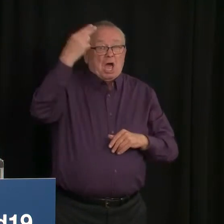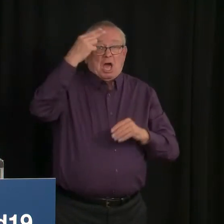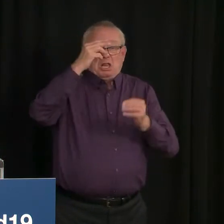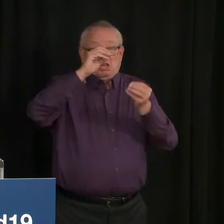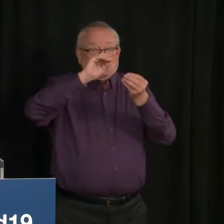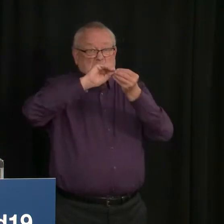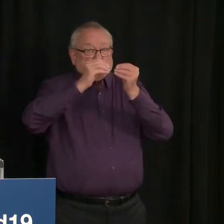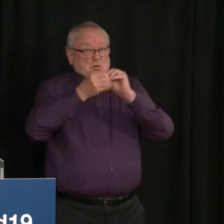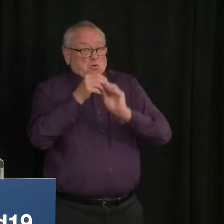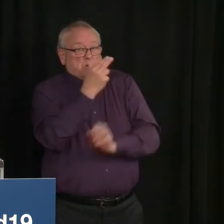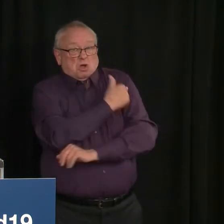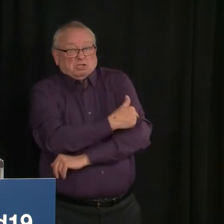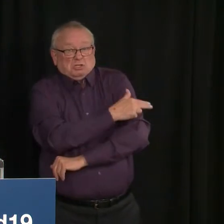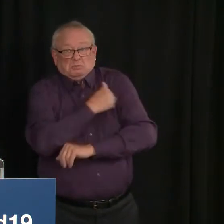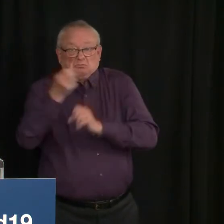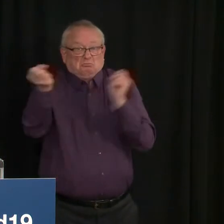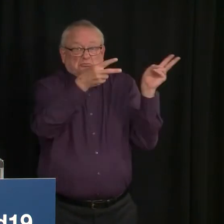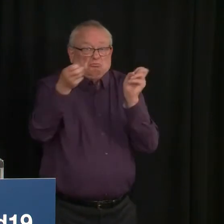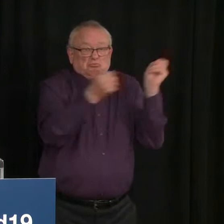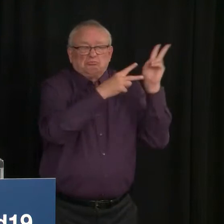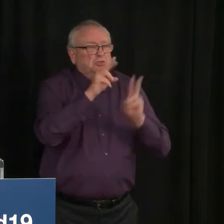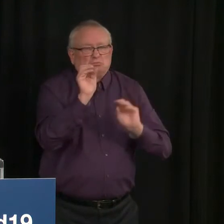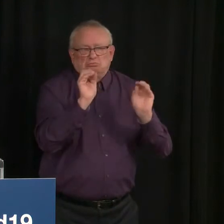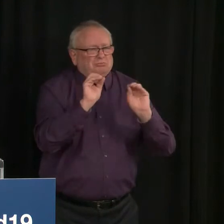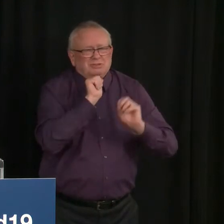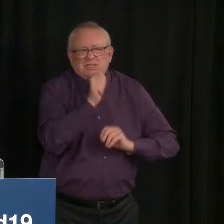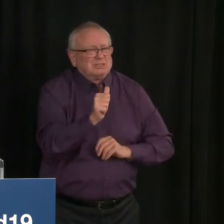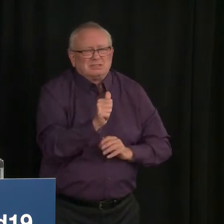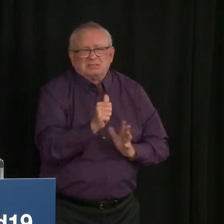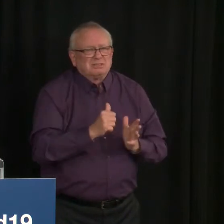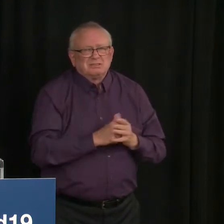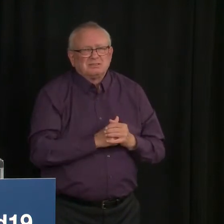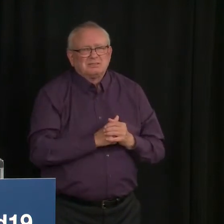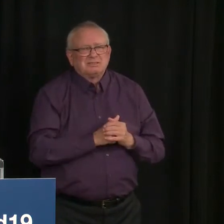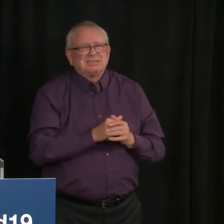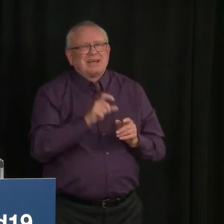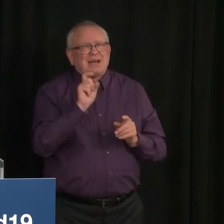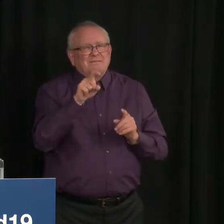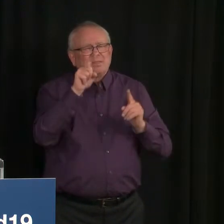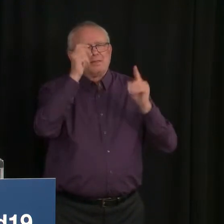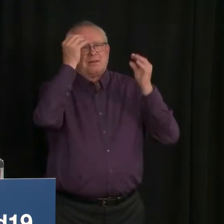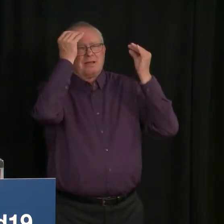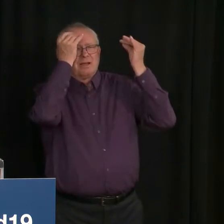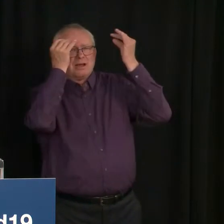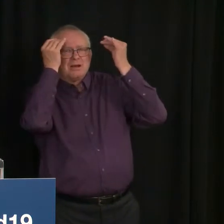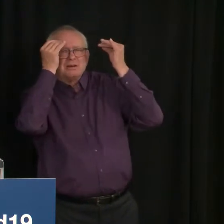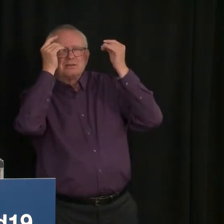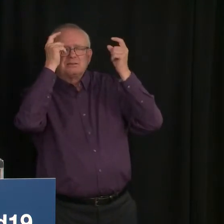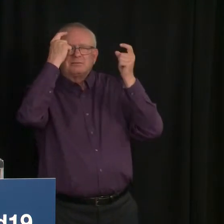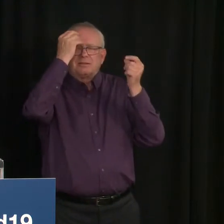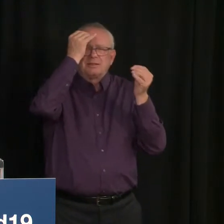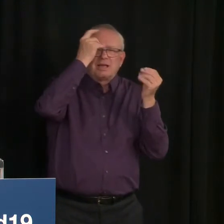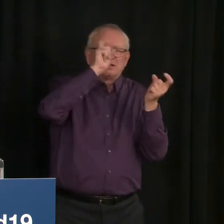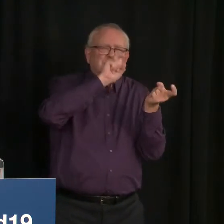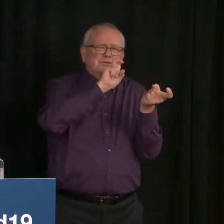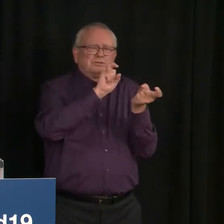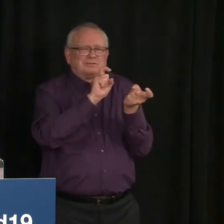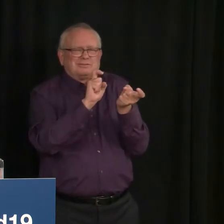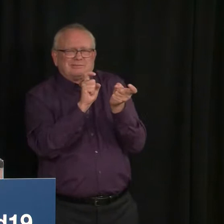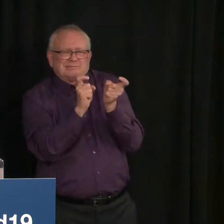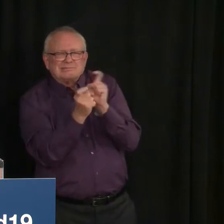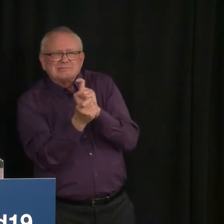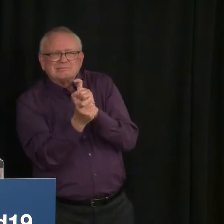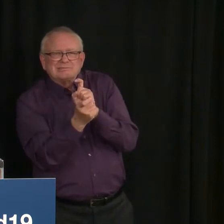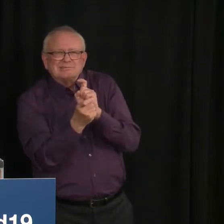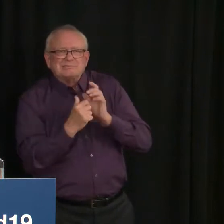outcomes. And I think, again, that's a shift that we're all going to need to be moving into is making